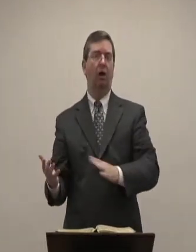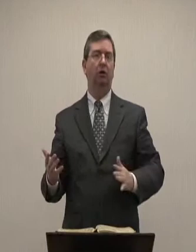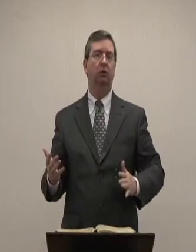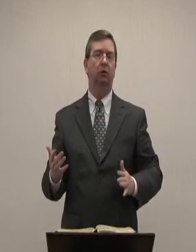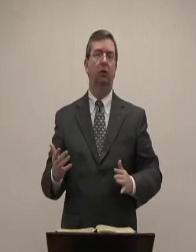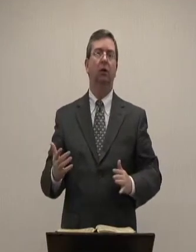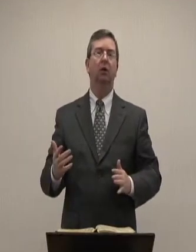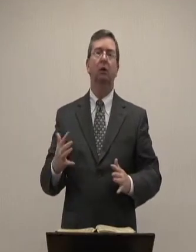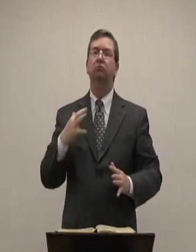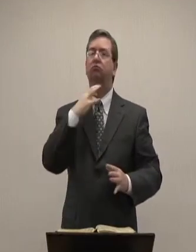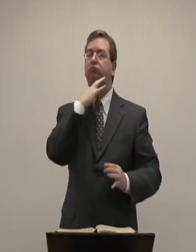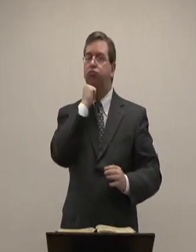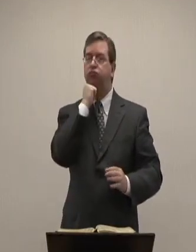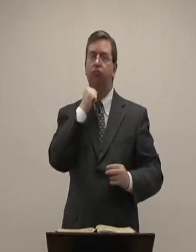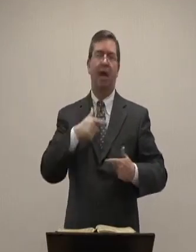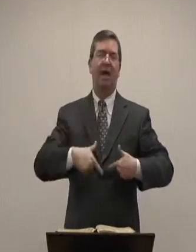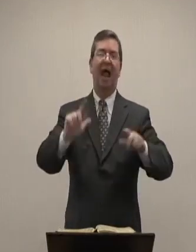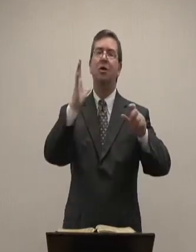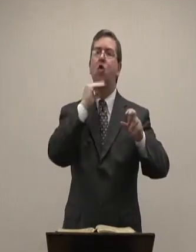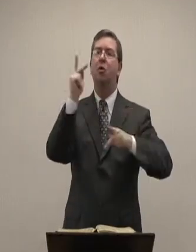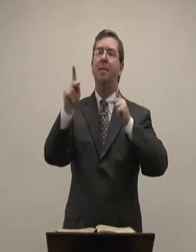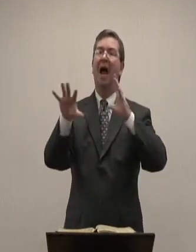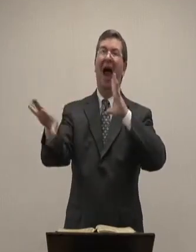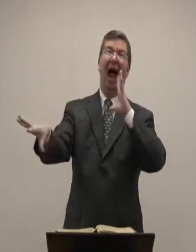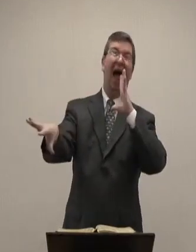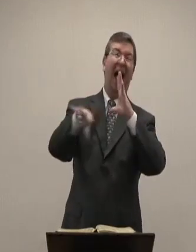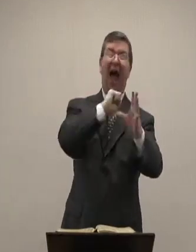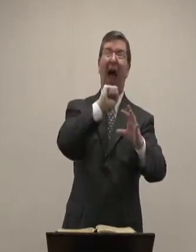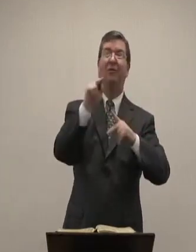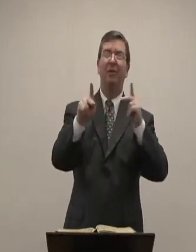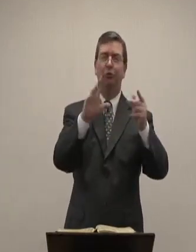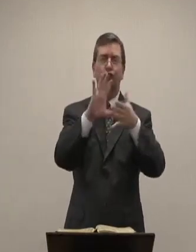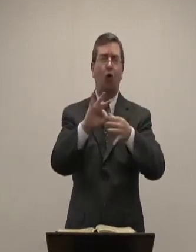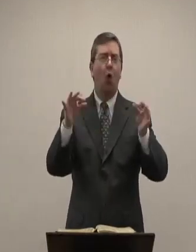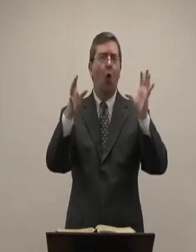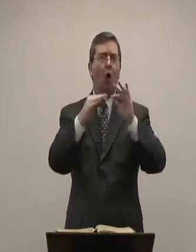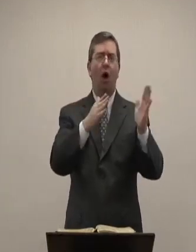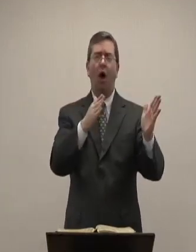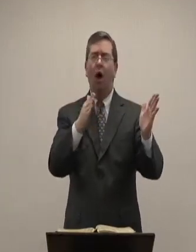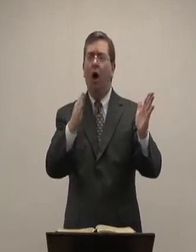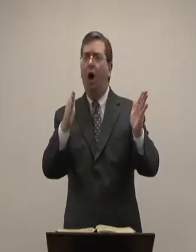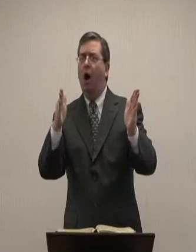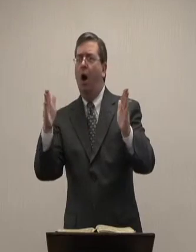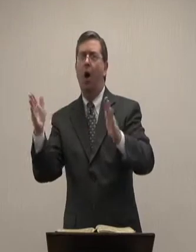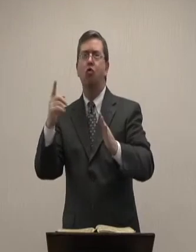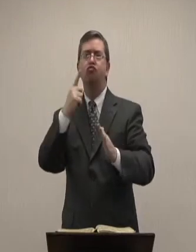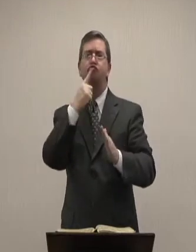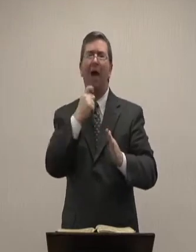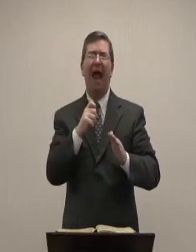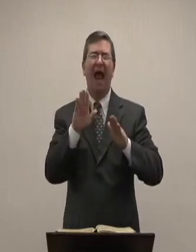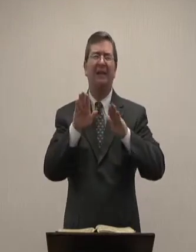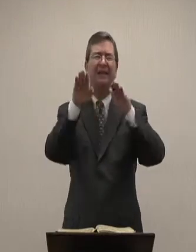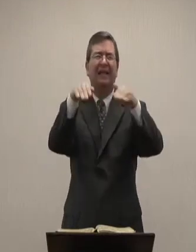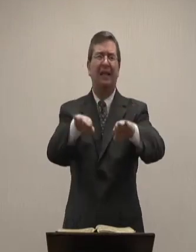And then after his firstborn son died, that's when his heart was open and he allowed the people to go